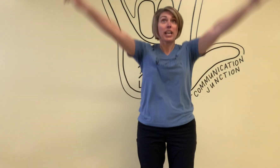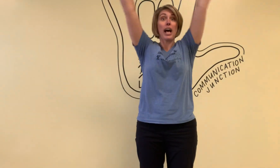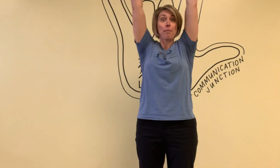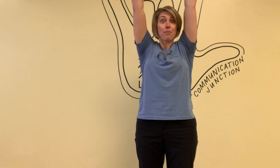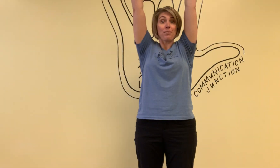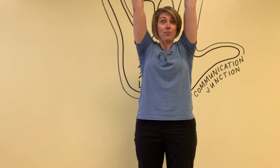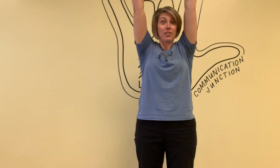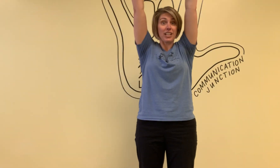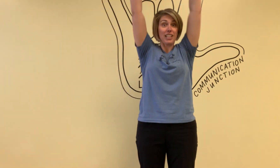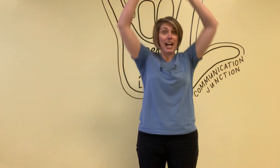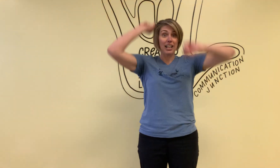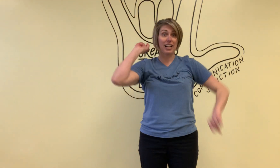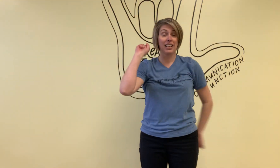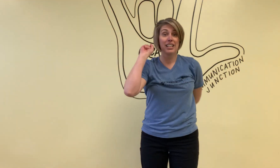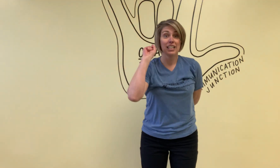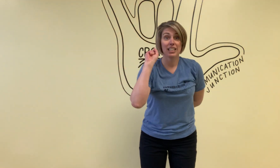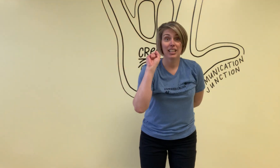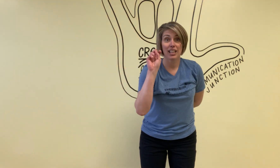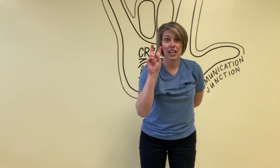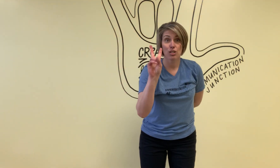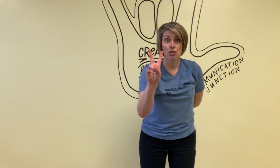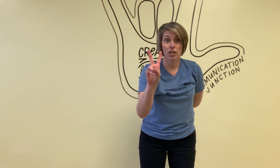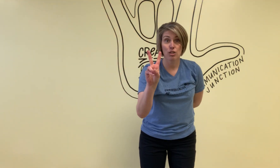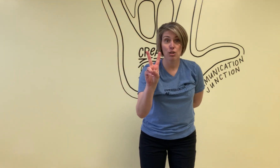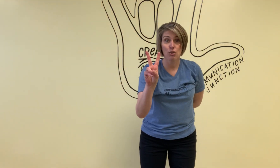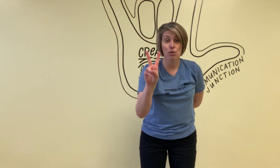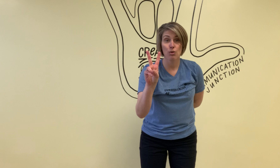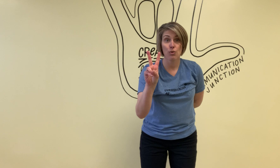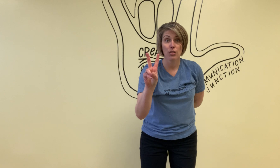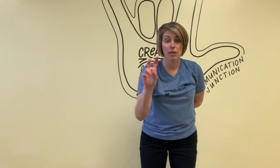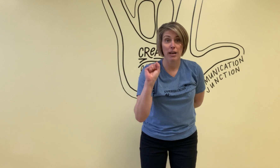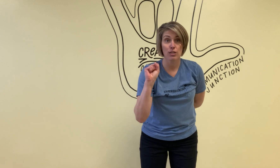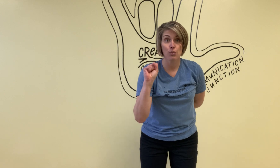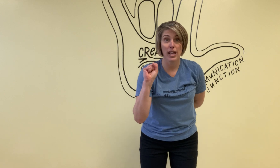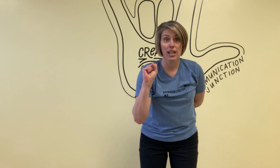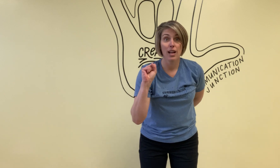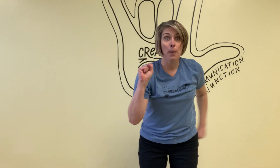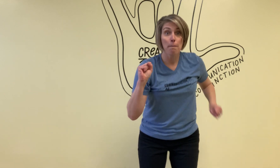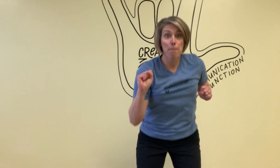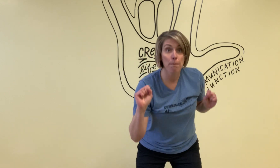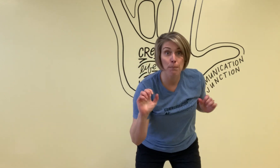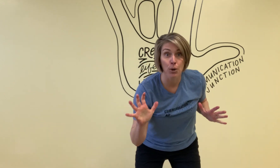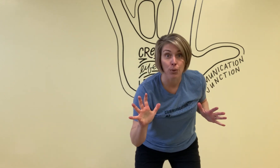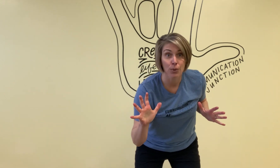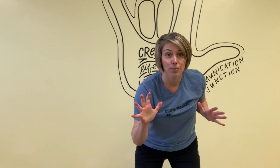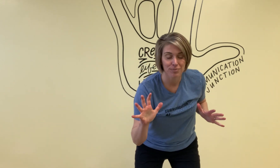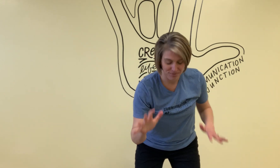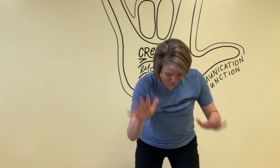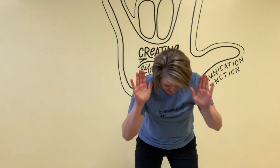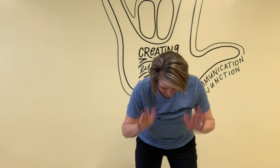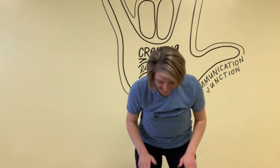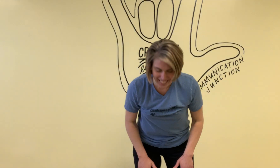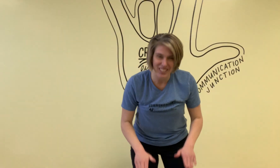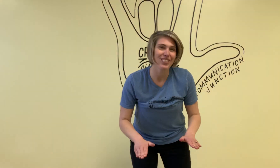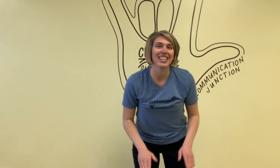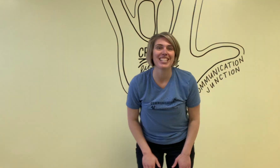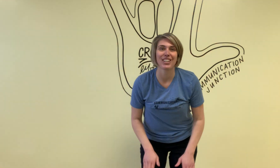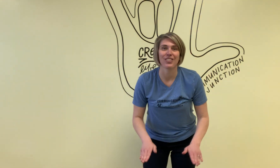up the clock. The clock struck 2, the mouse went boo. Hickory dickory